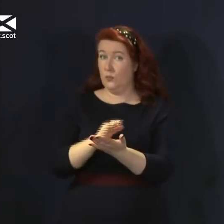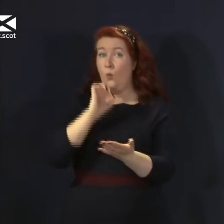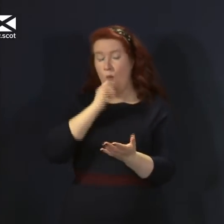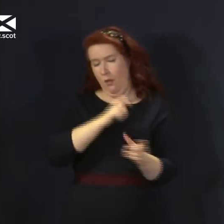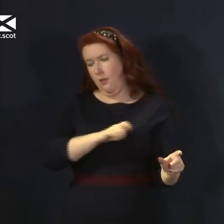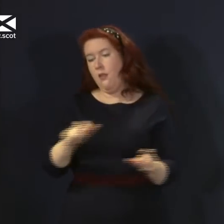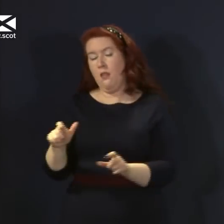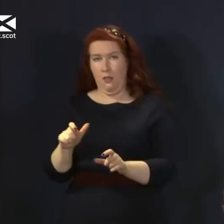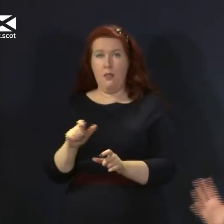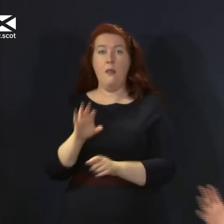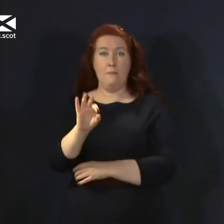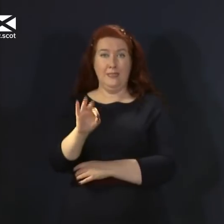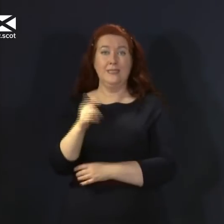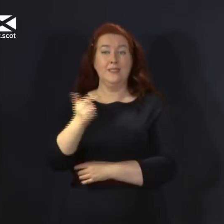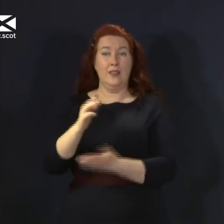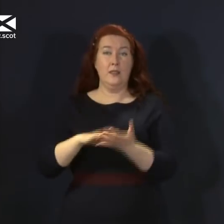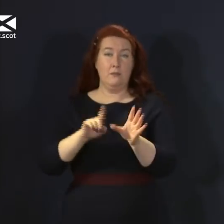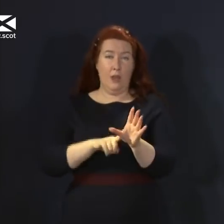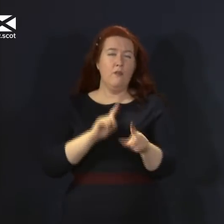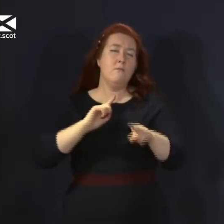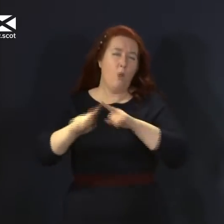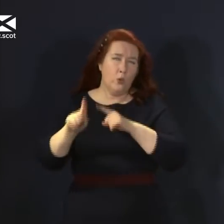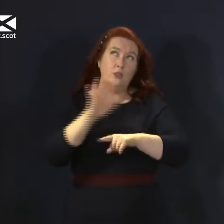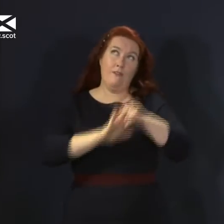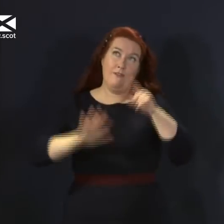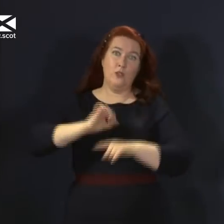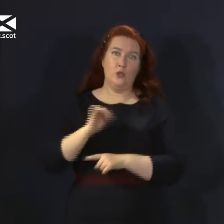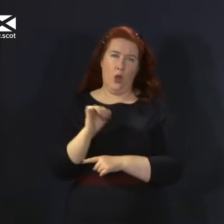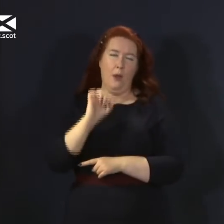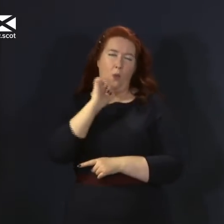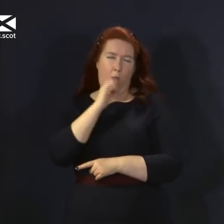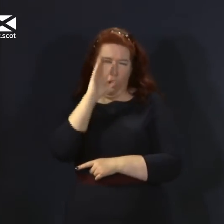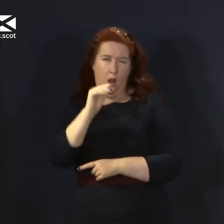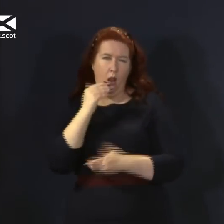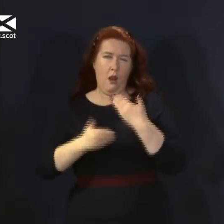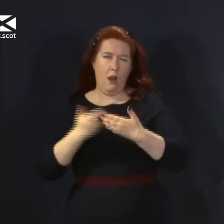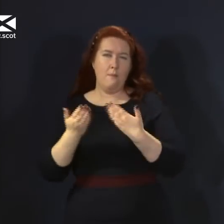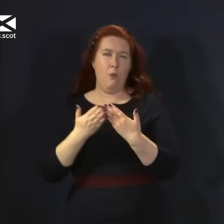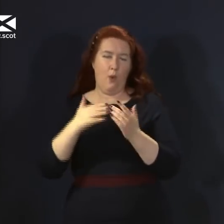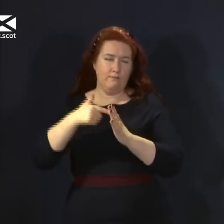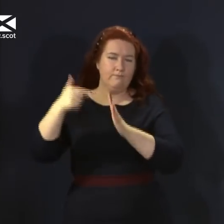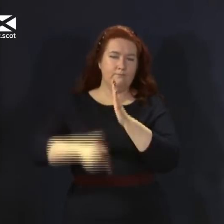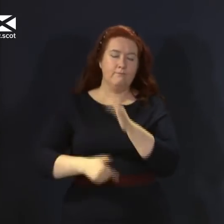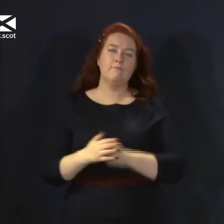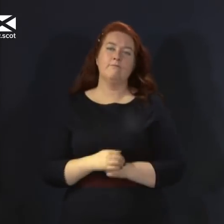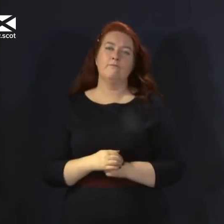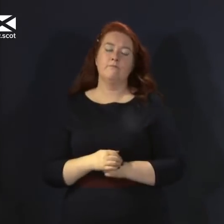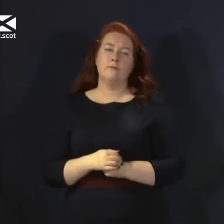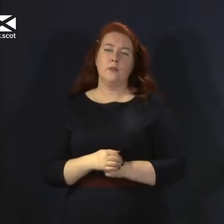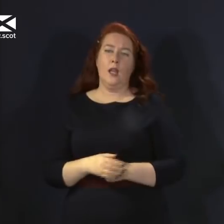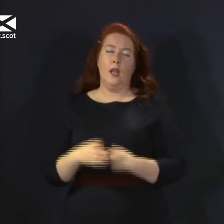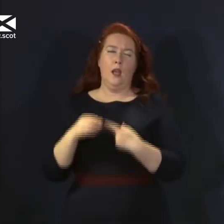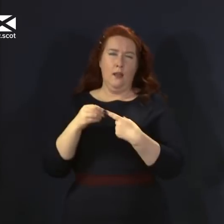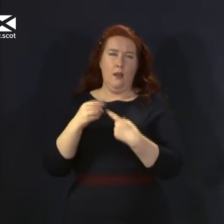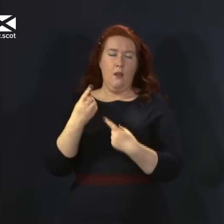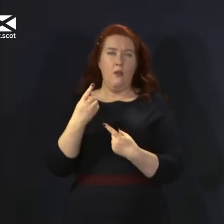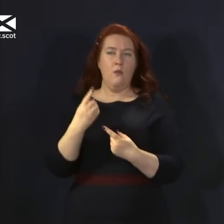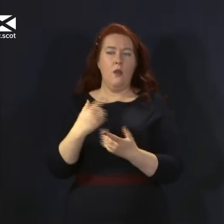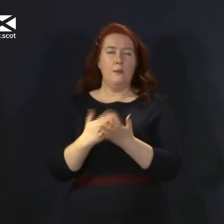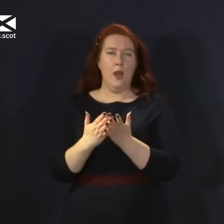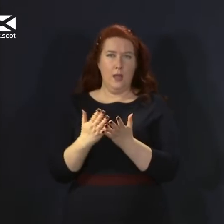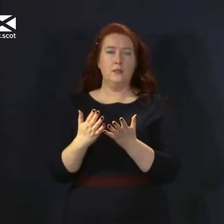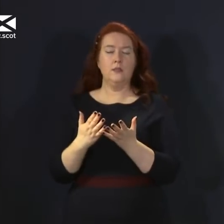planned in most parts of Scotland, and I'll come back to that point in a second. Indeed, in one respect, which I'll also cover